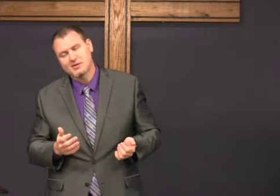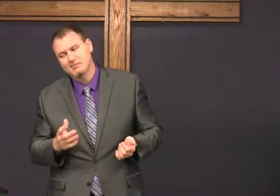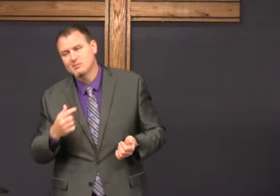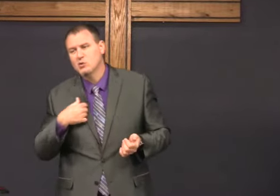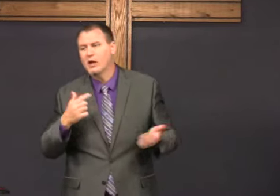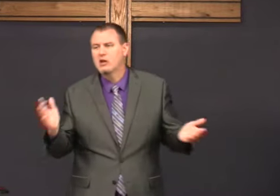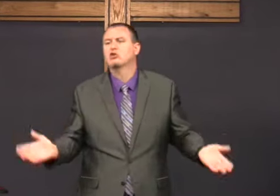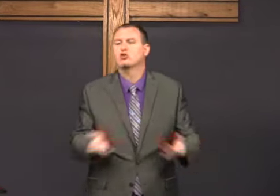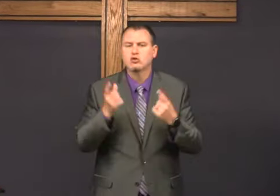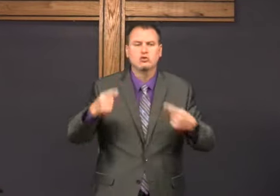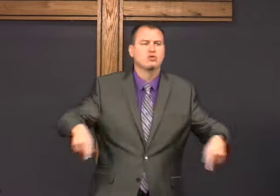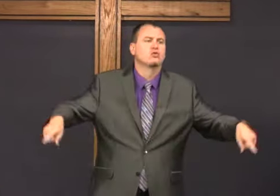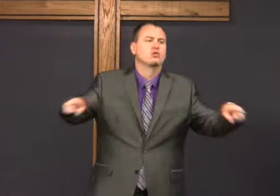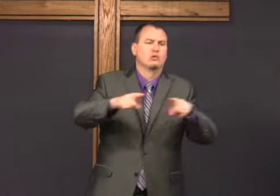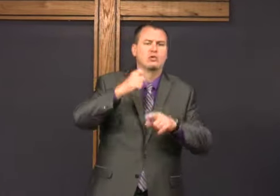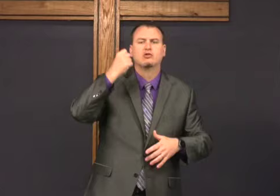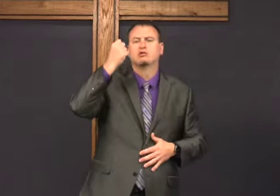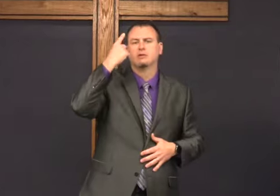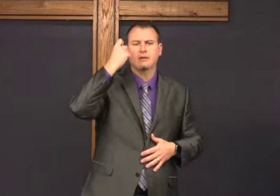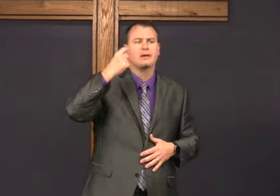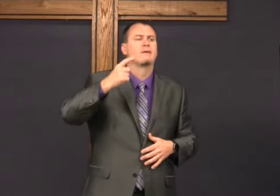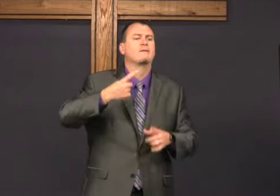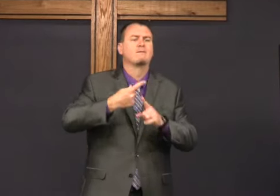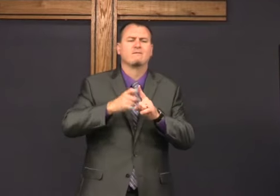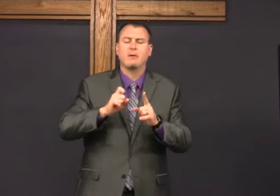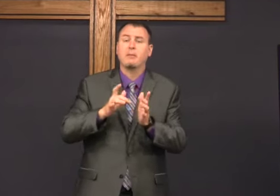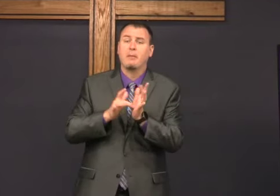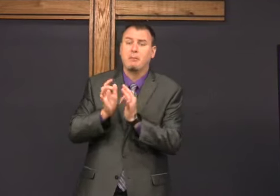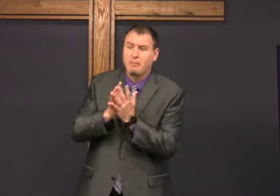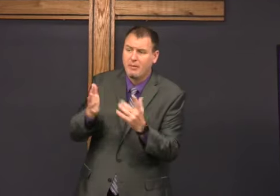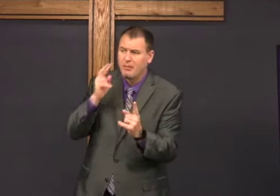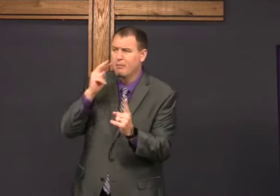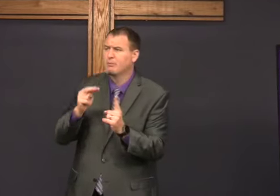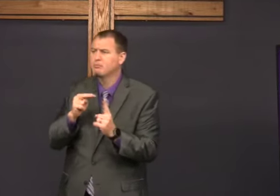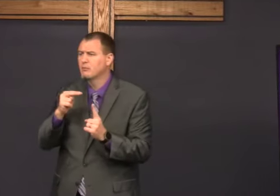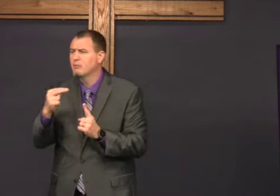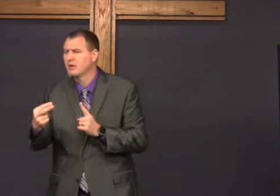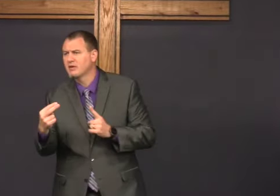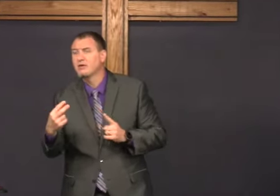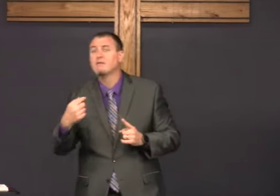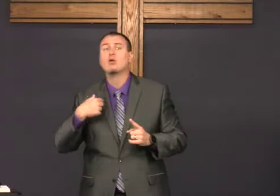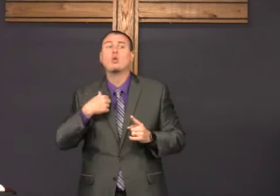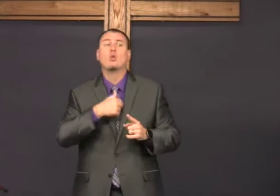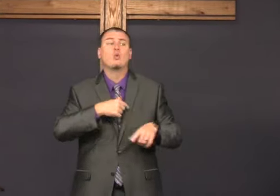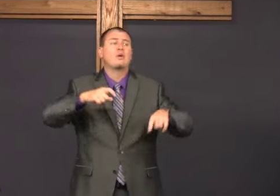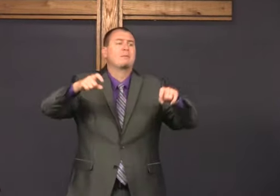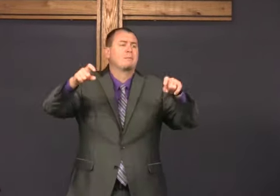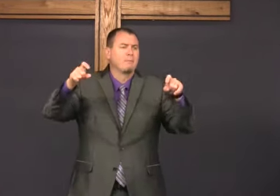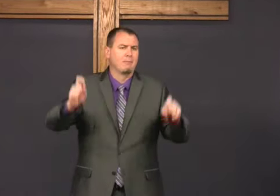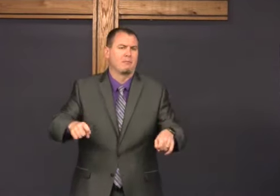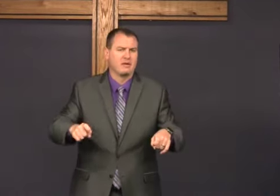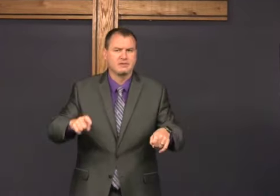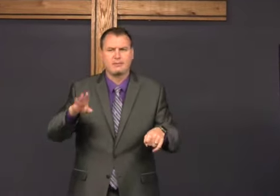more. So I encourage you to understand from the Bible perspective that we